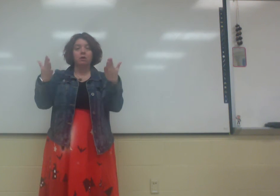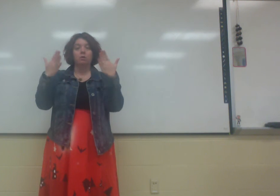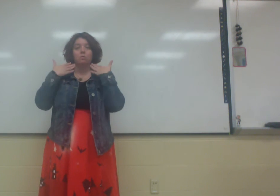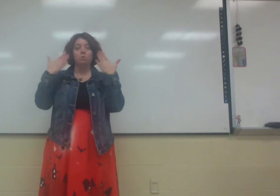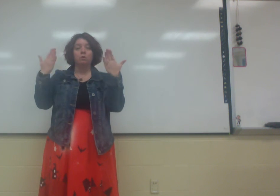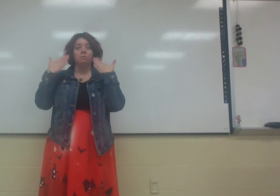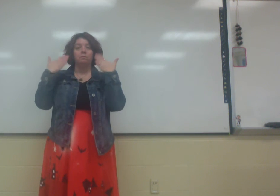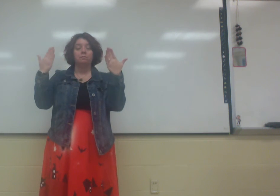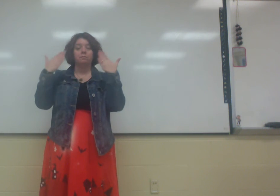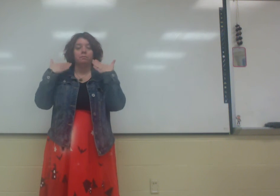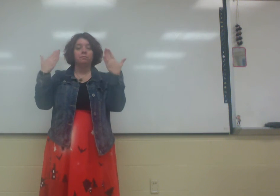Cool,